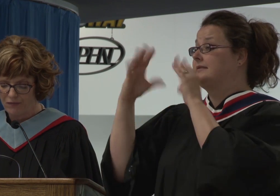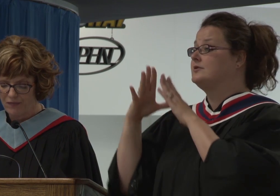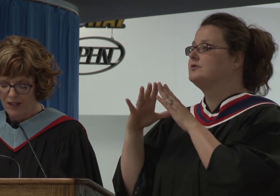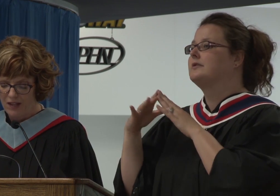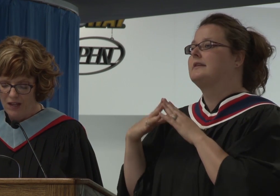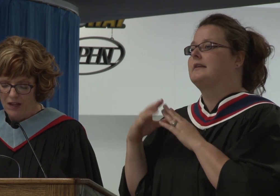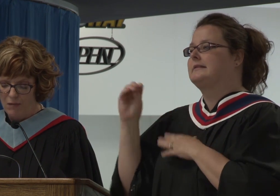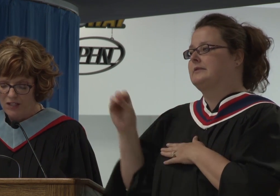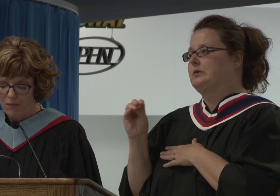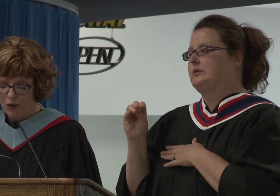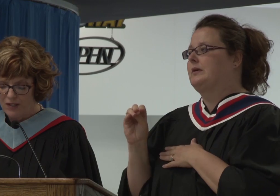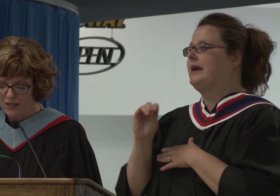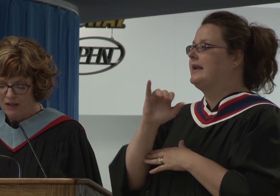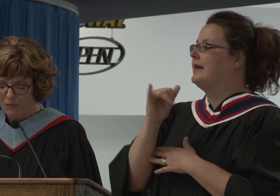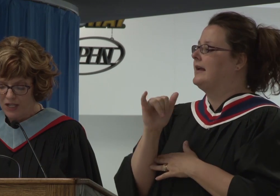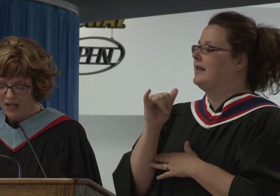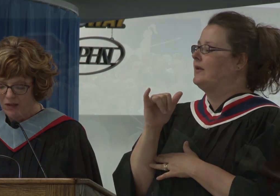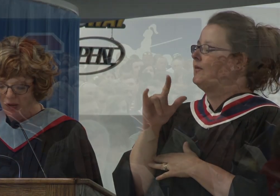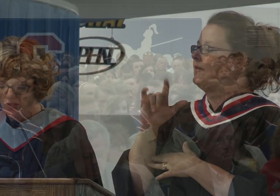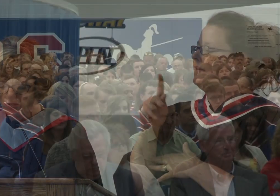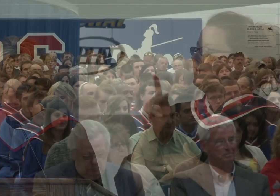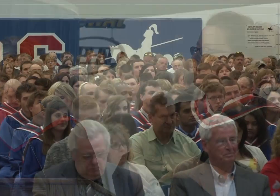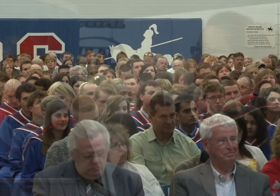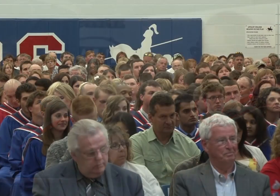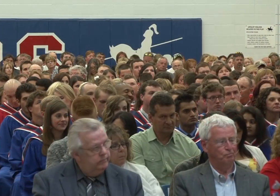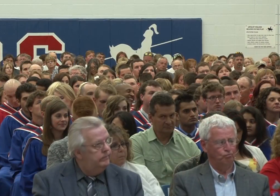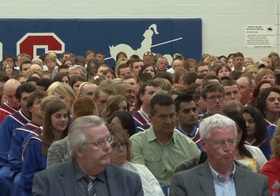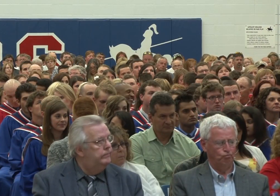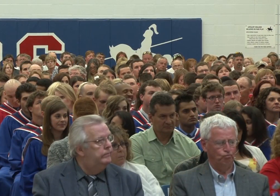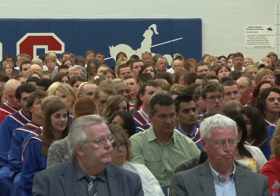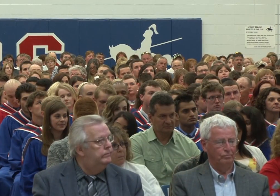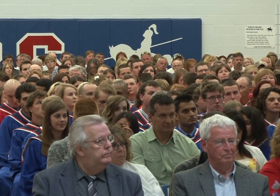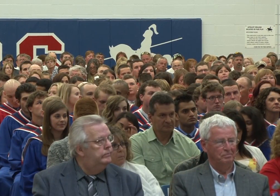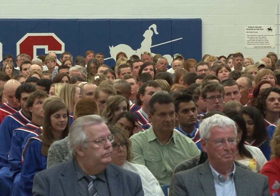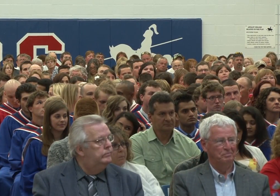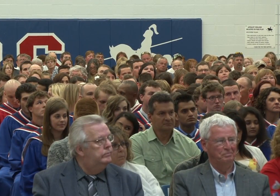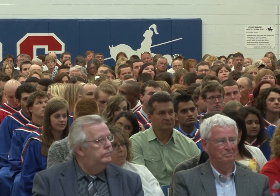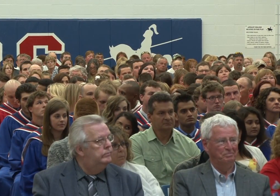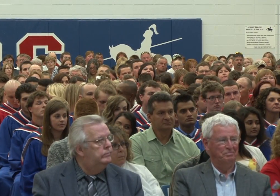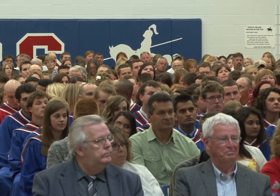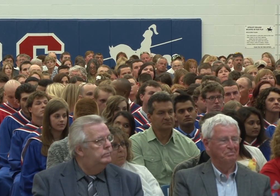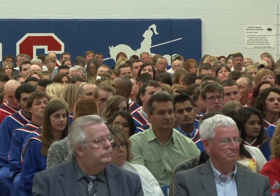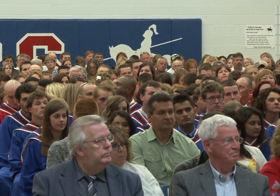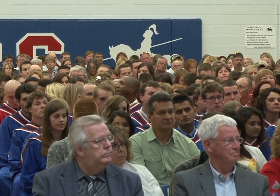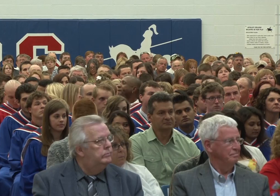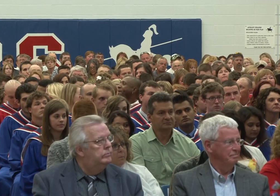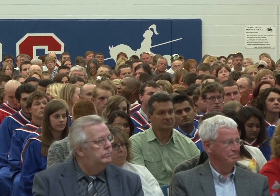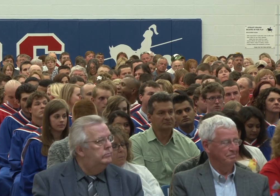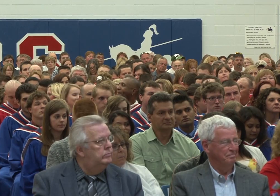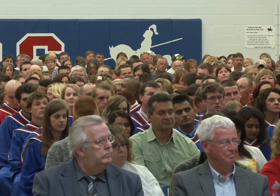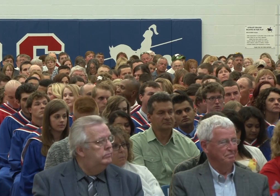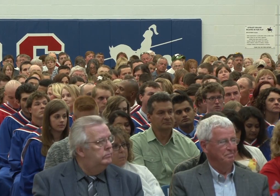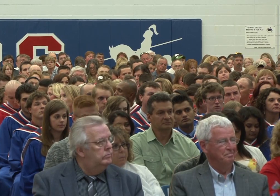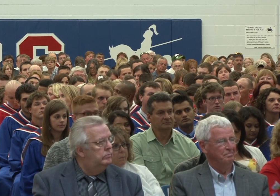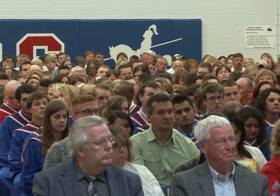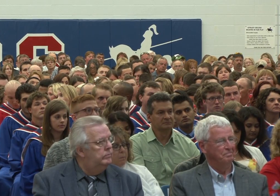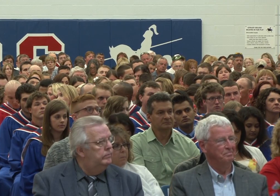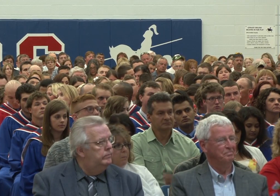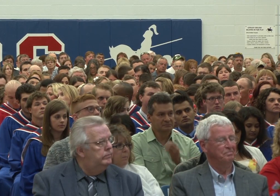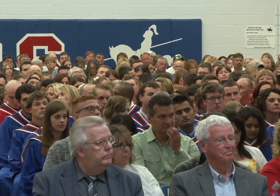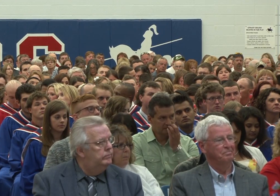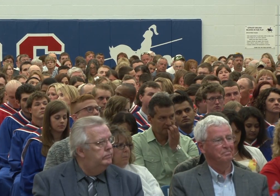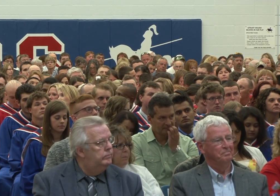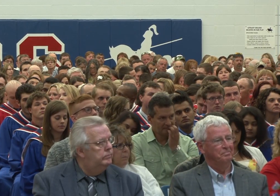Yellowknife. Ms. Amiot has obtained a master's degree in education and 3 bachelor degrees in biology, in arts, and